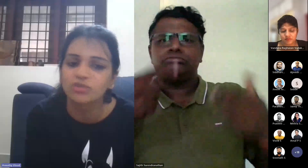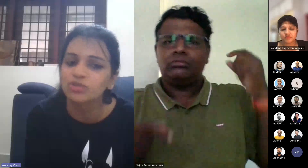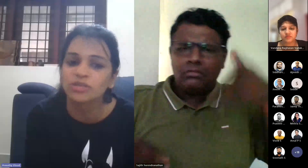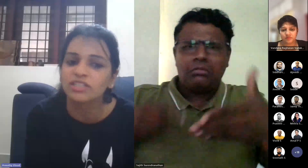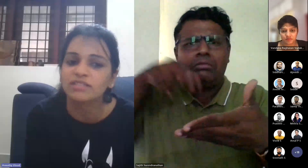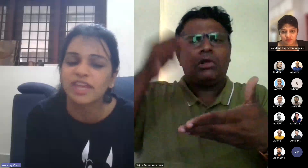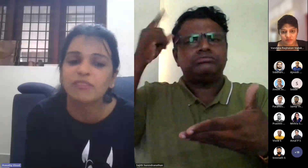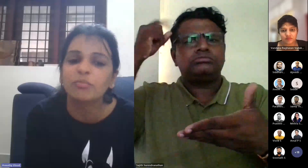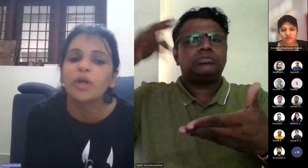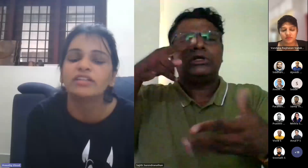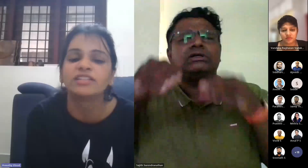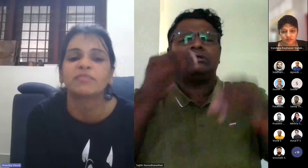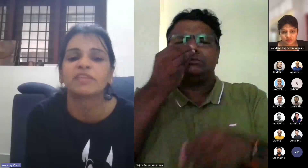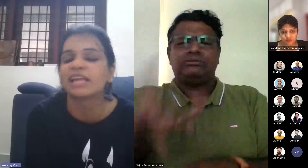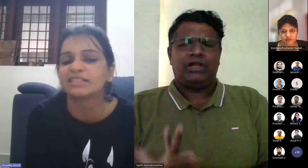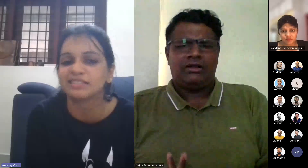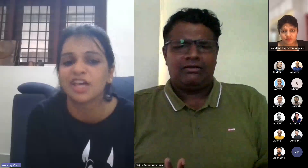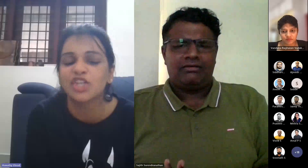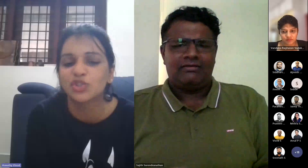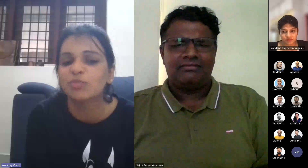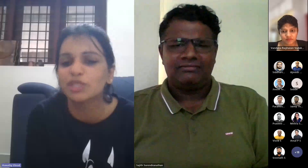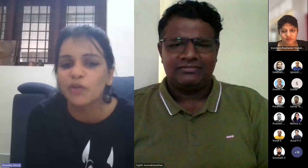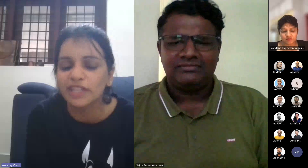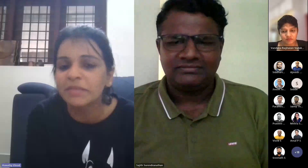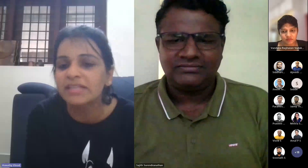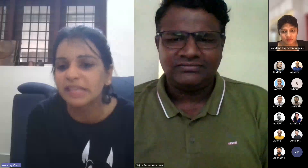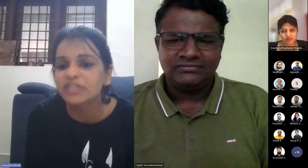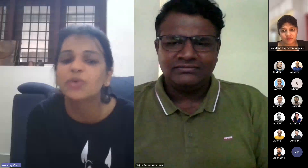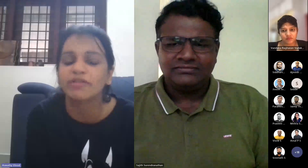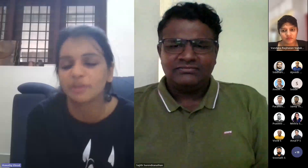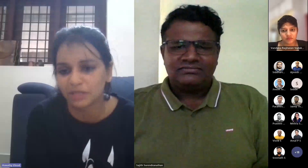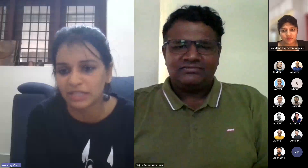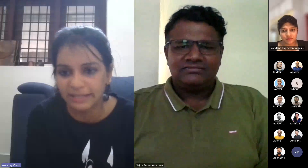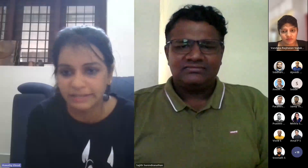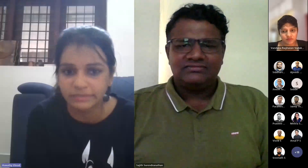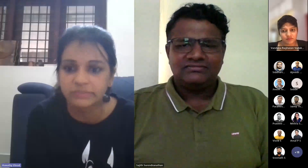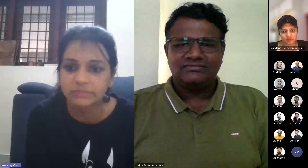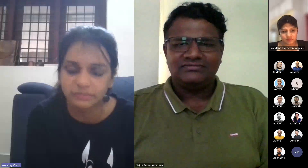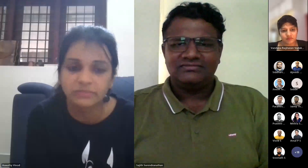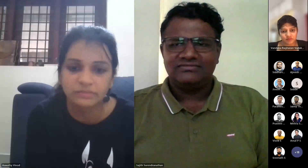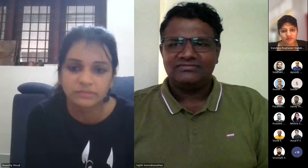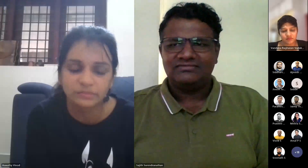solved. So it's very important that something like this should be solved, that it makes sense to everyone alike.